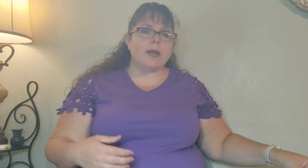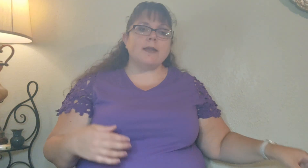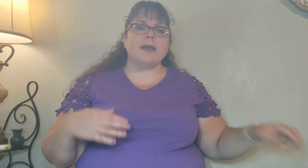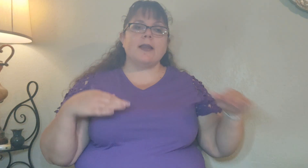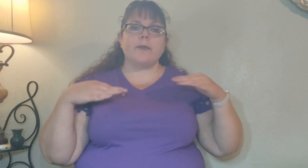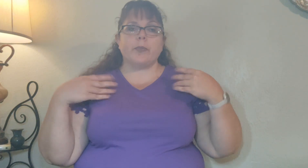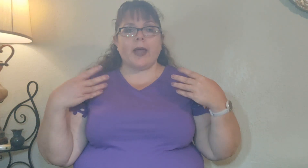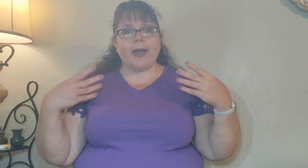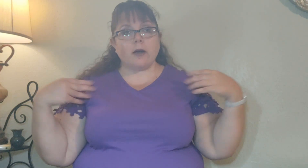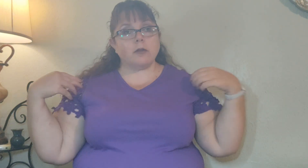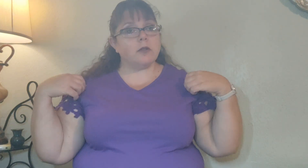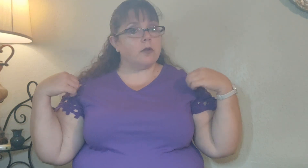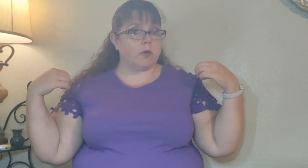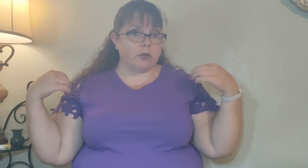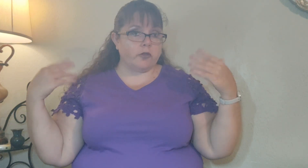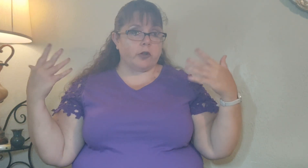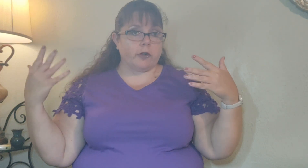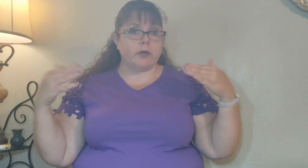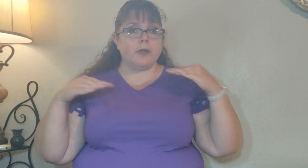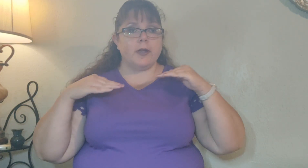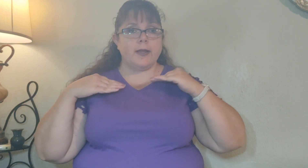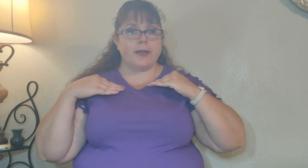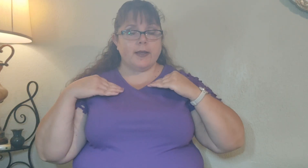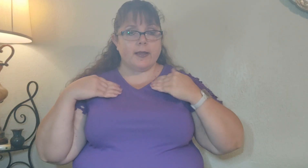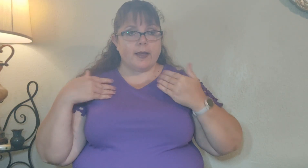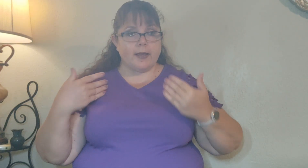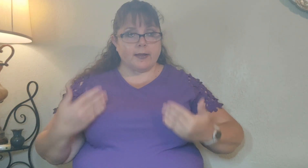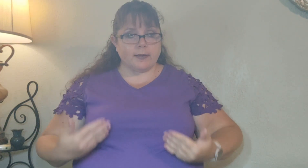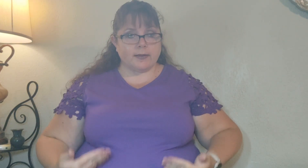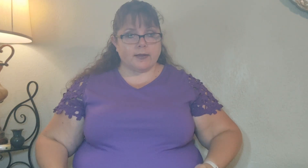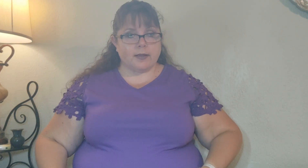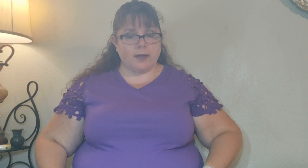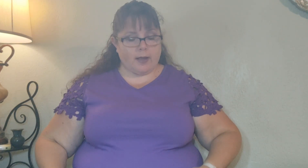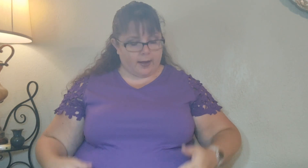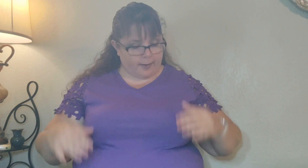And then a blouse or shirt is